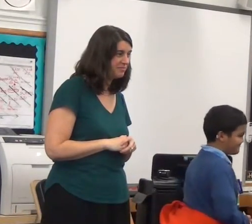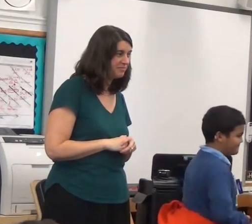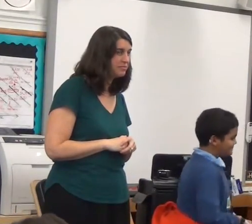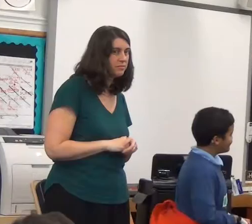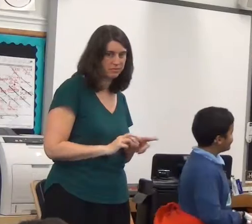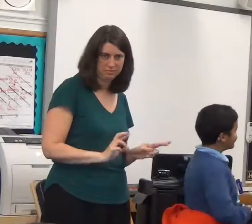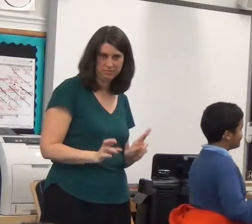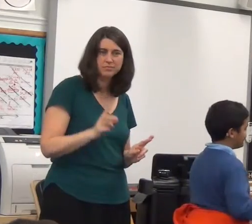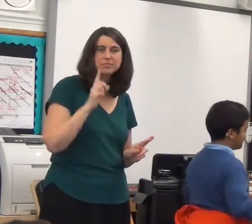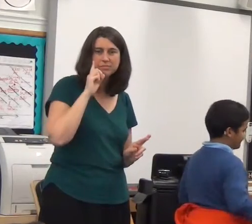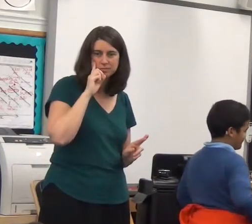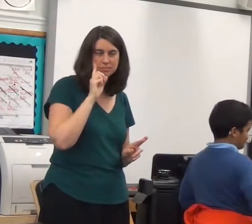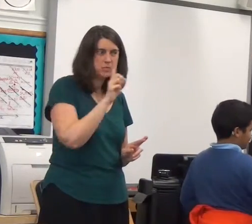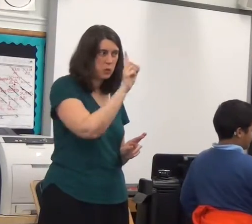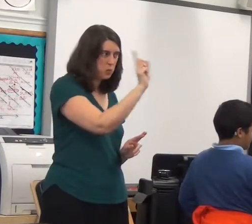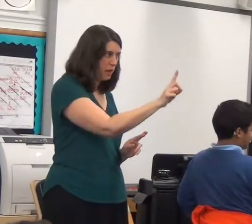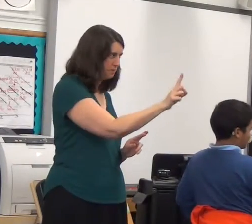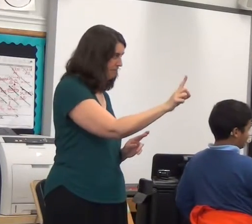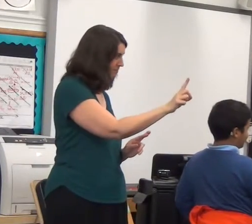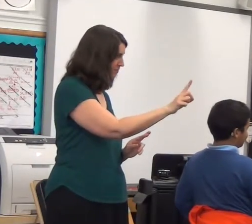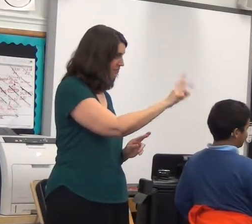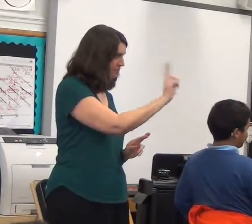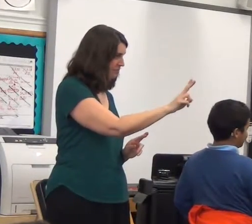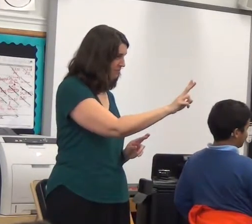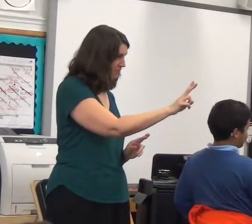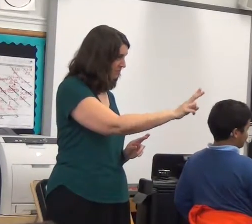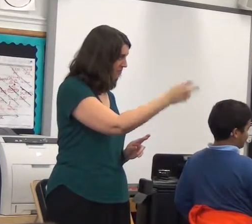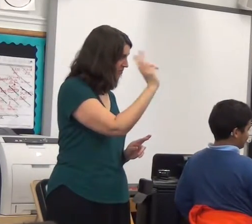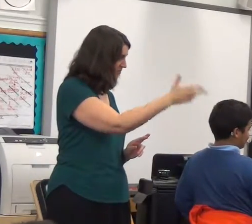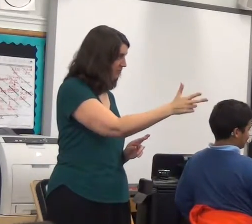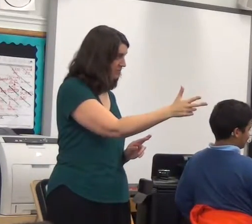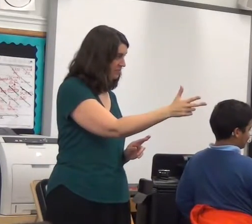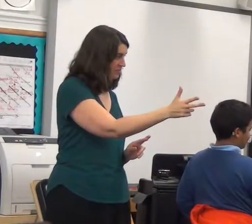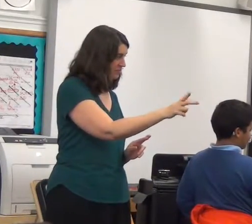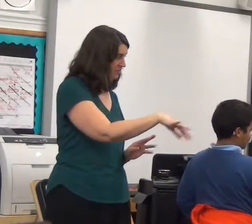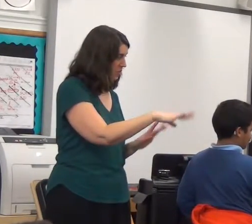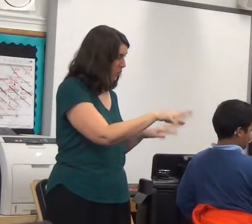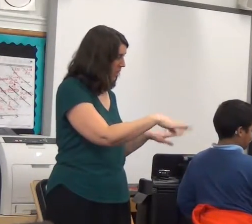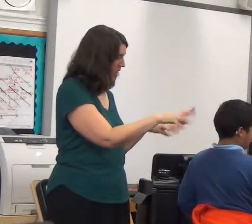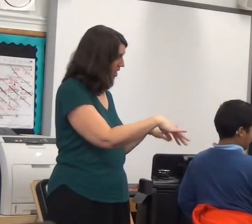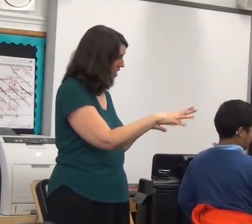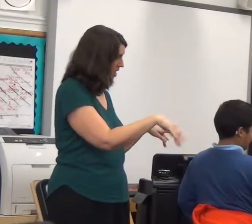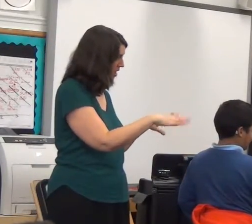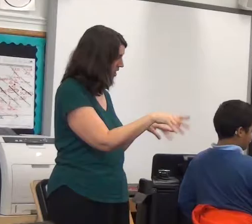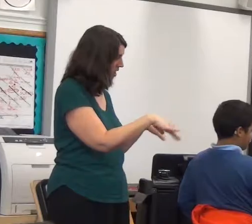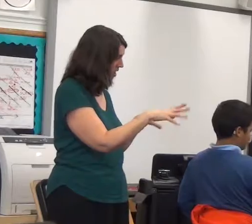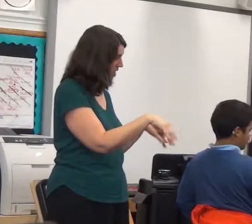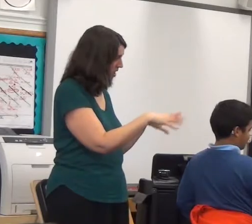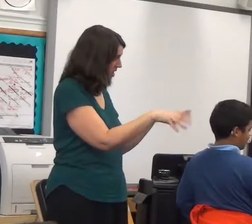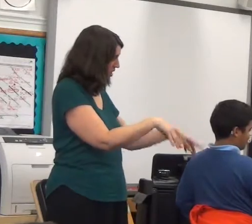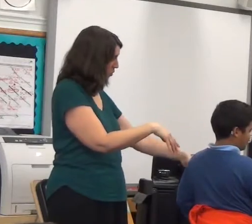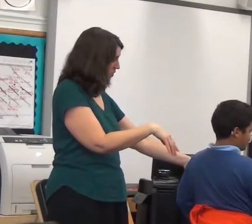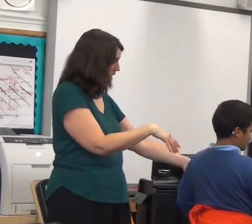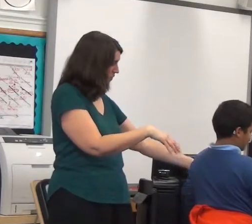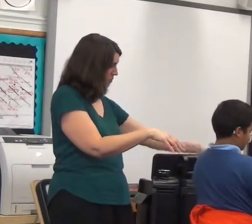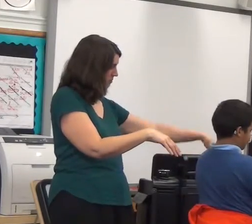Yeah! I think you are. All right, on the count of one, two, three, wave the wands, wave the wands. Wave that one too,